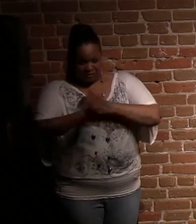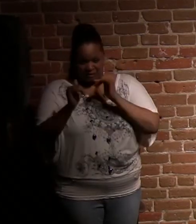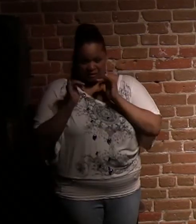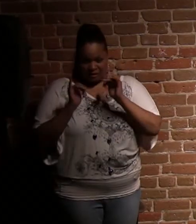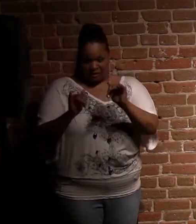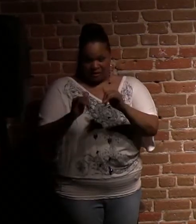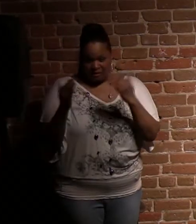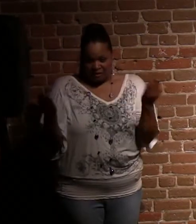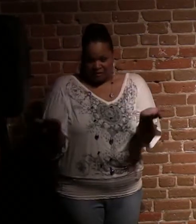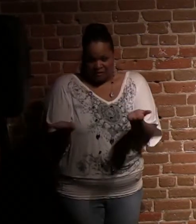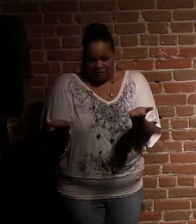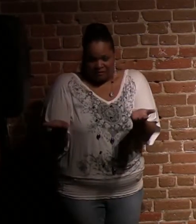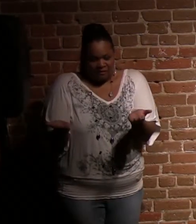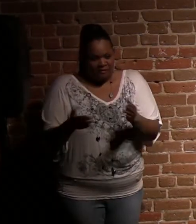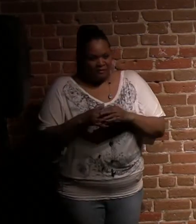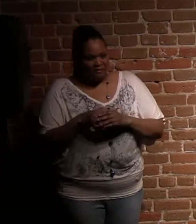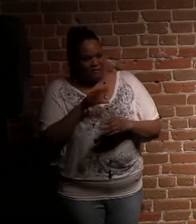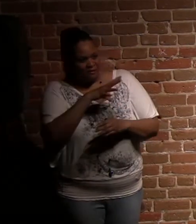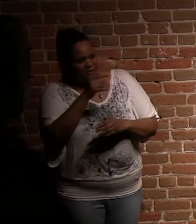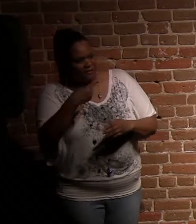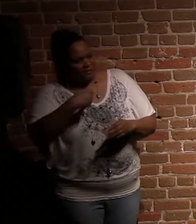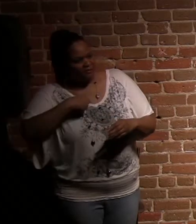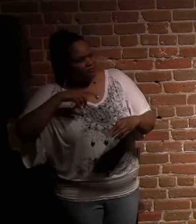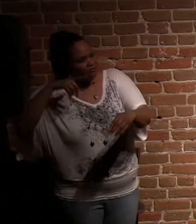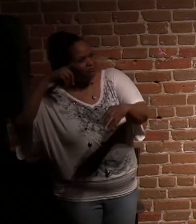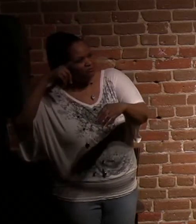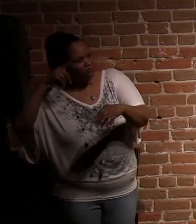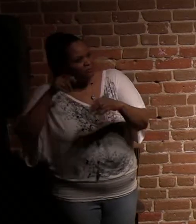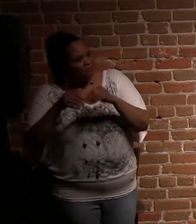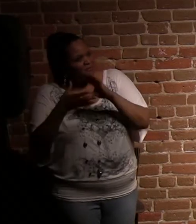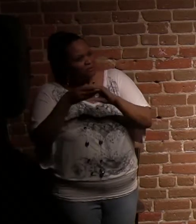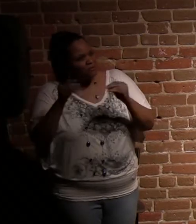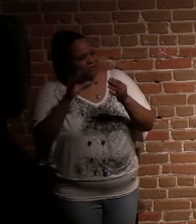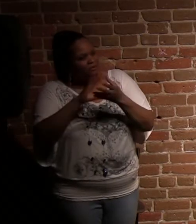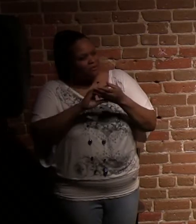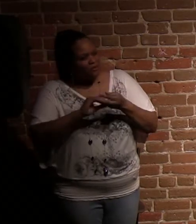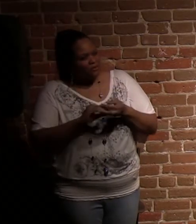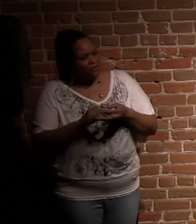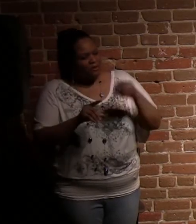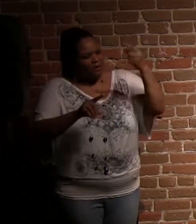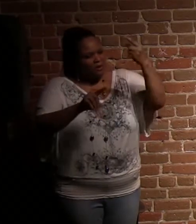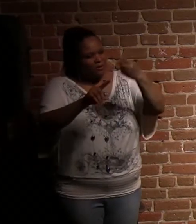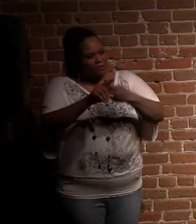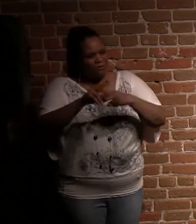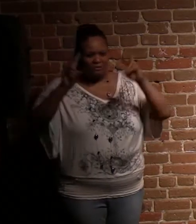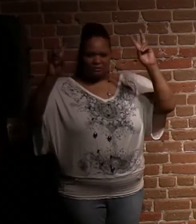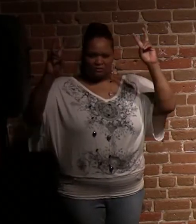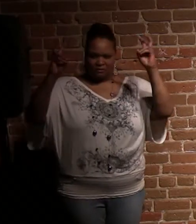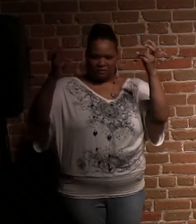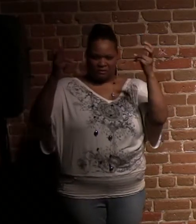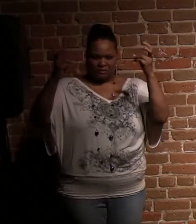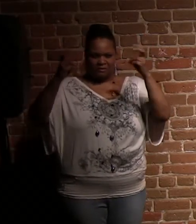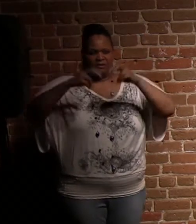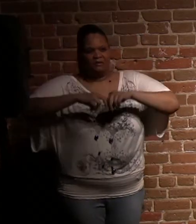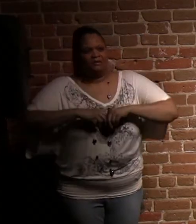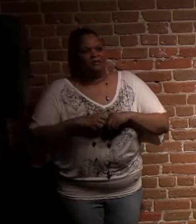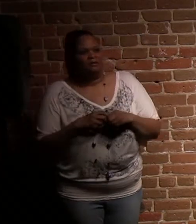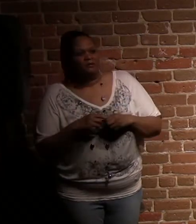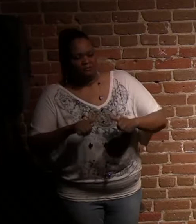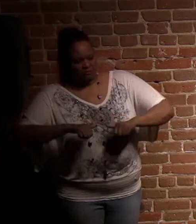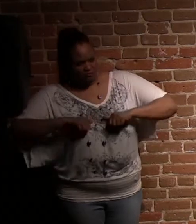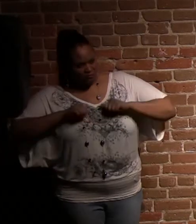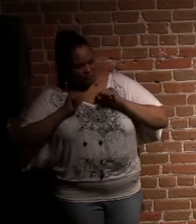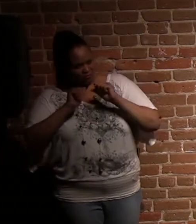now, and I was listening to these stories. That month, the theme was